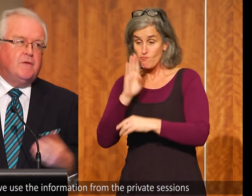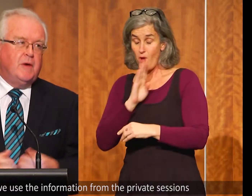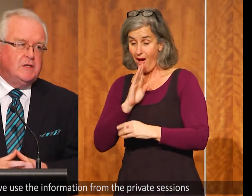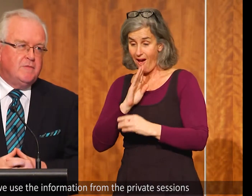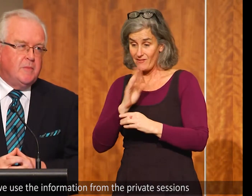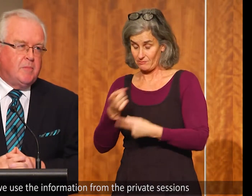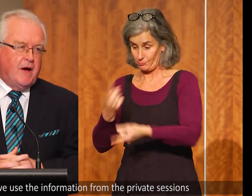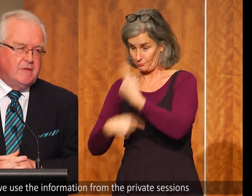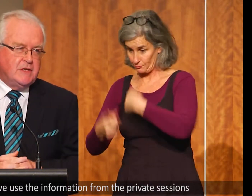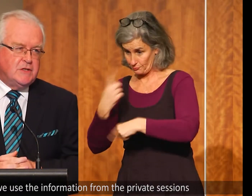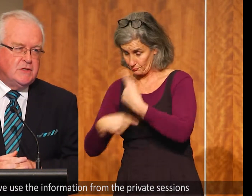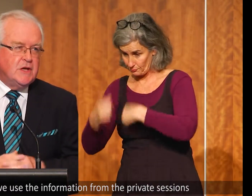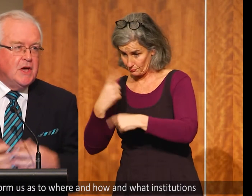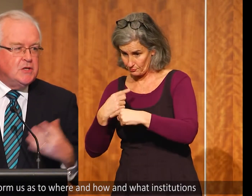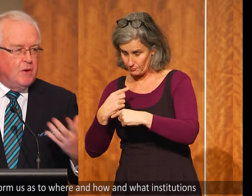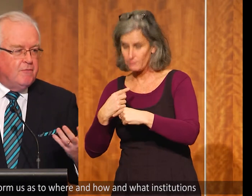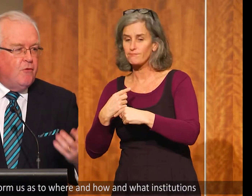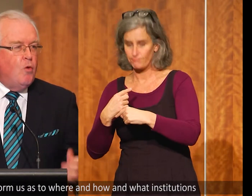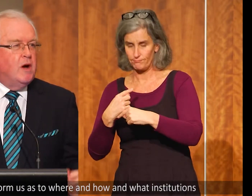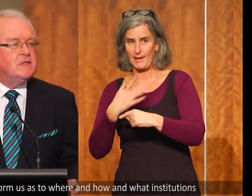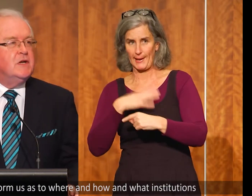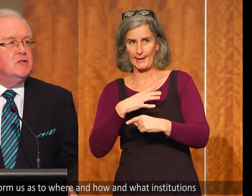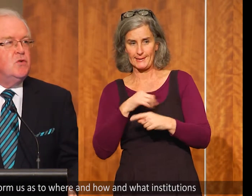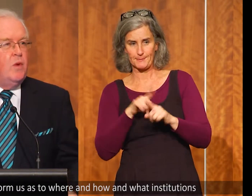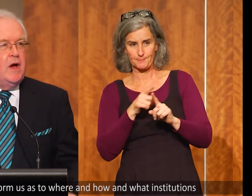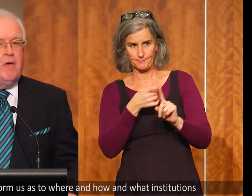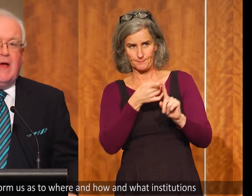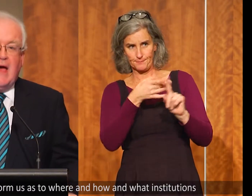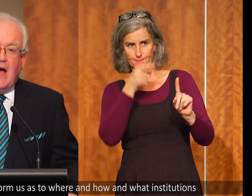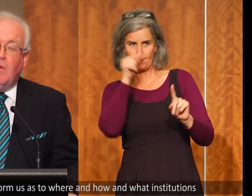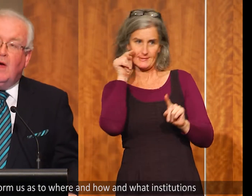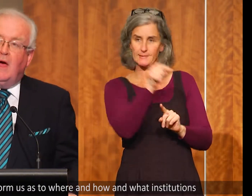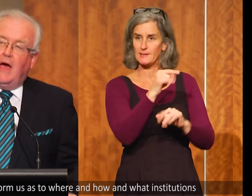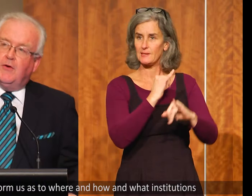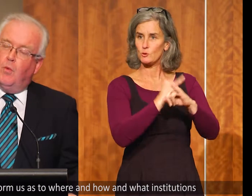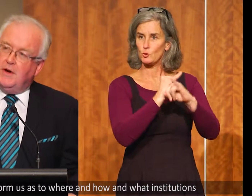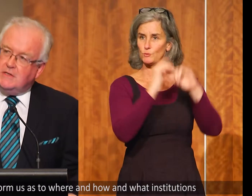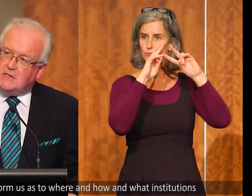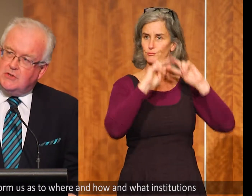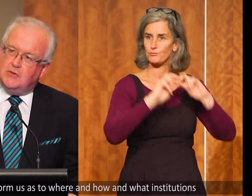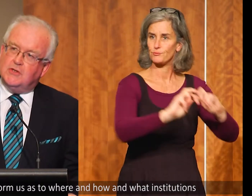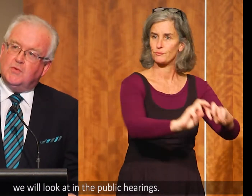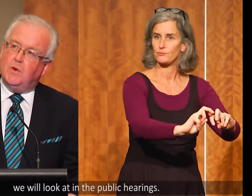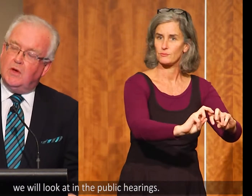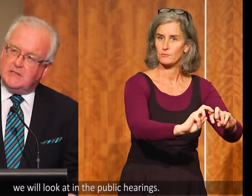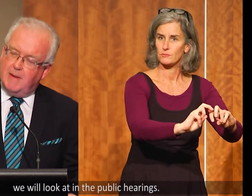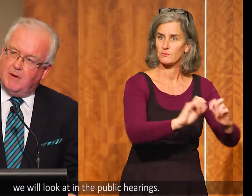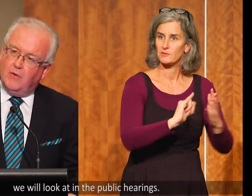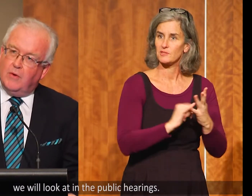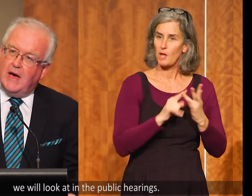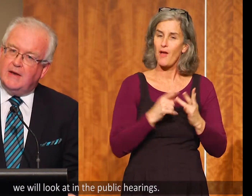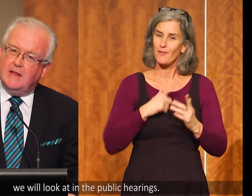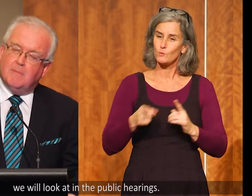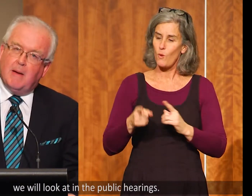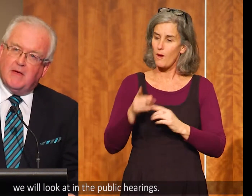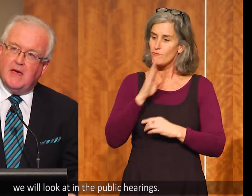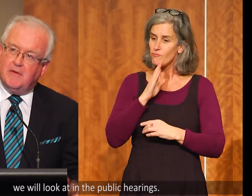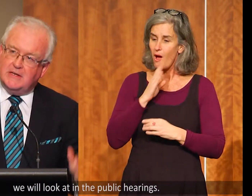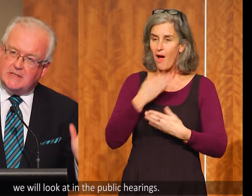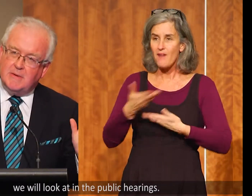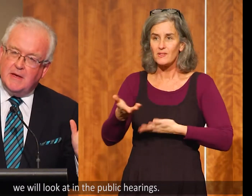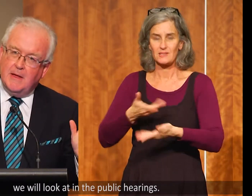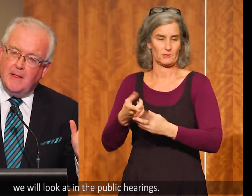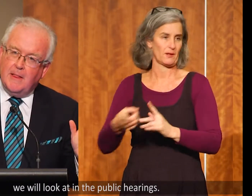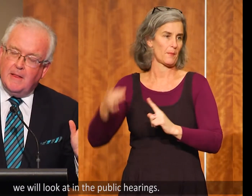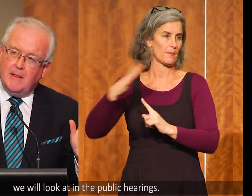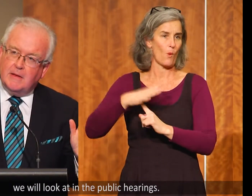use the information from the private sessions to inform us as to where and how and to what institutions we'll examine and look at in the public